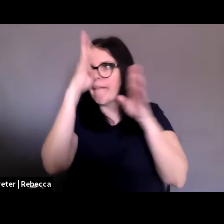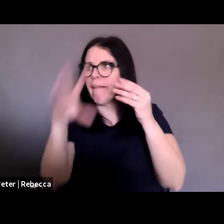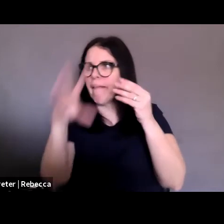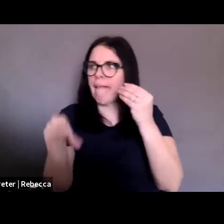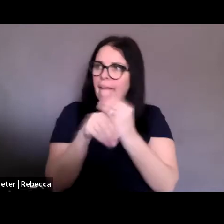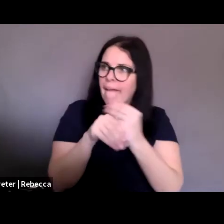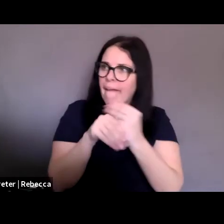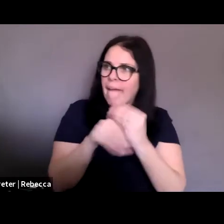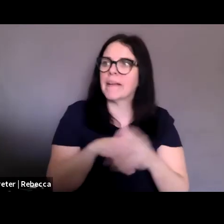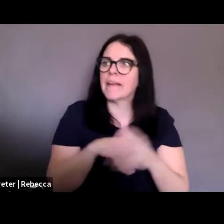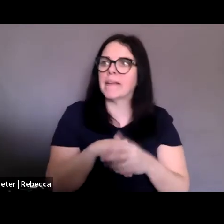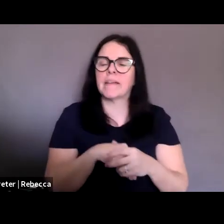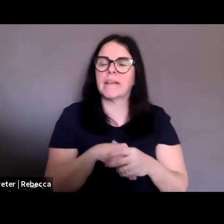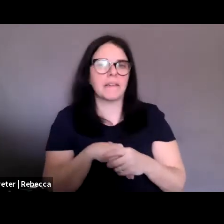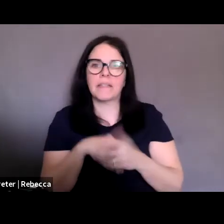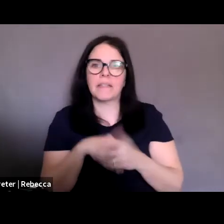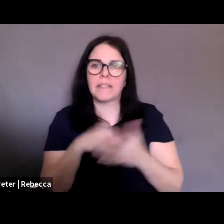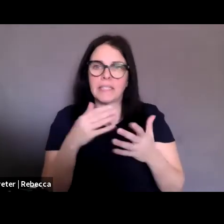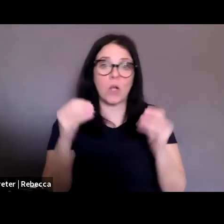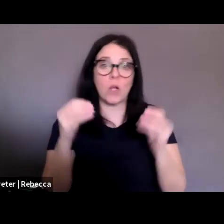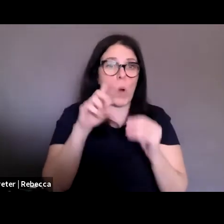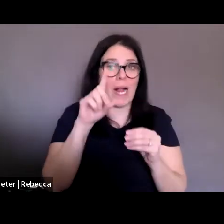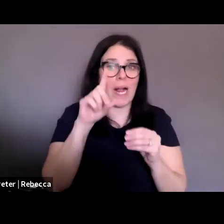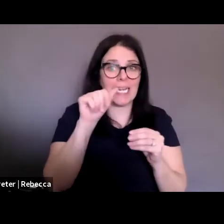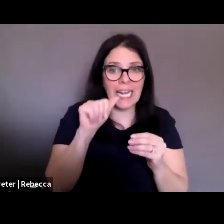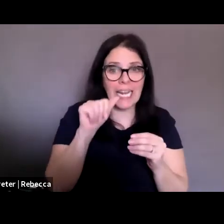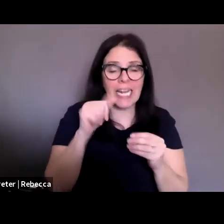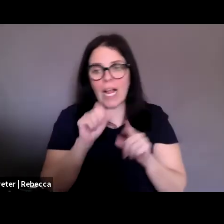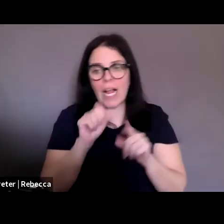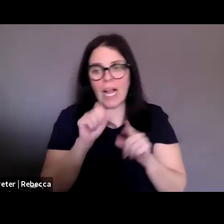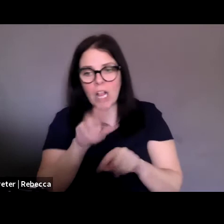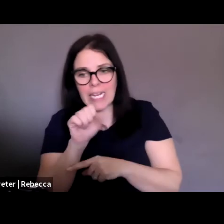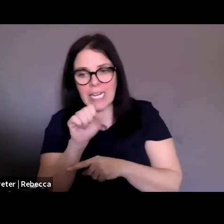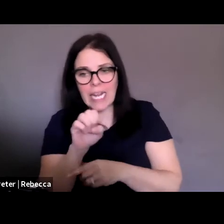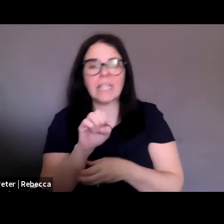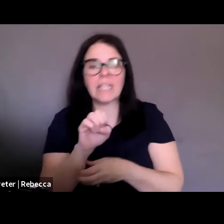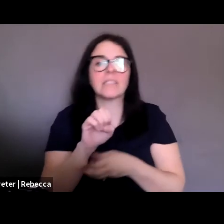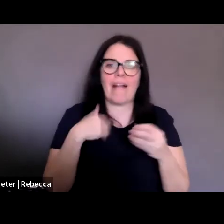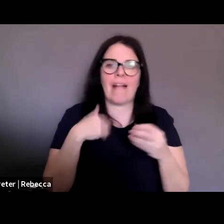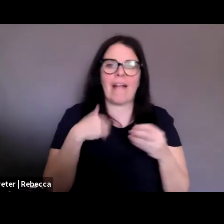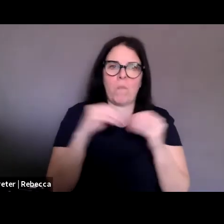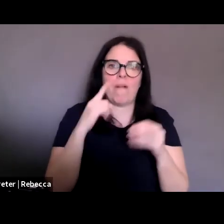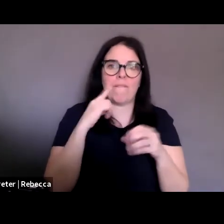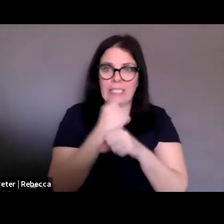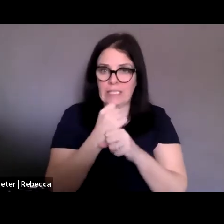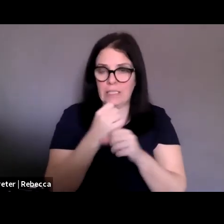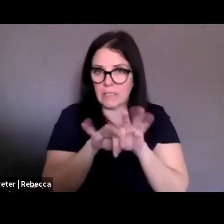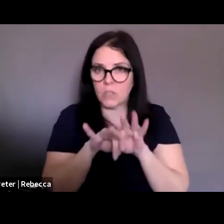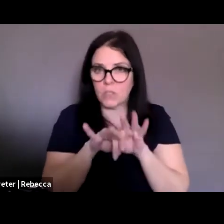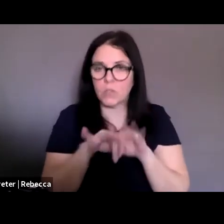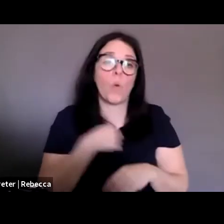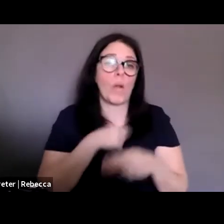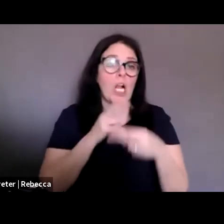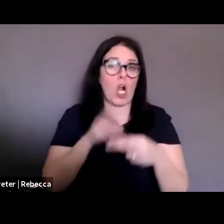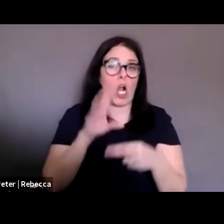data reduced the number of cases we could look at, but we had enough for statistical significance. So we say, we call it a custody loss if the mother